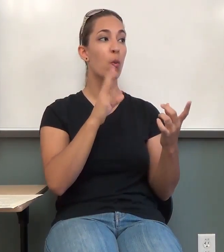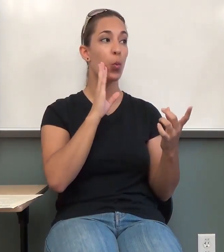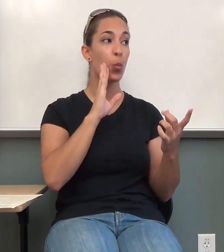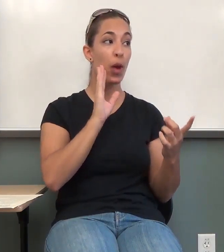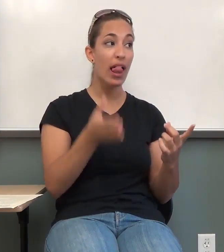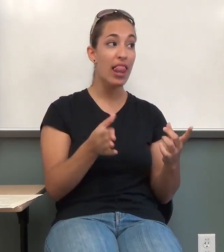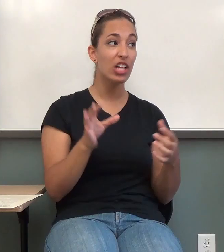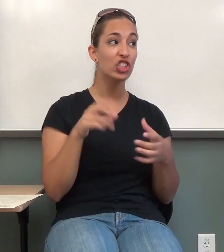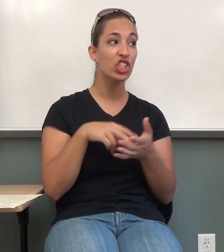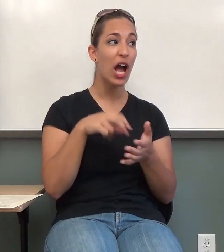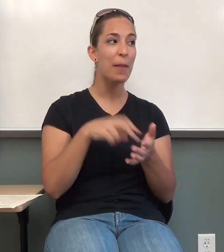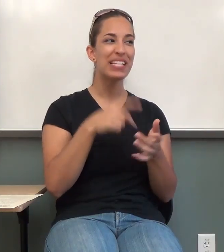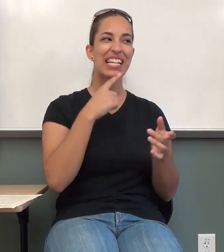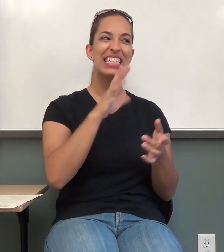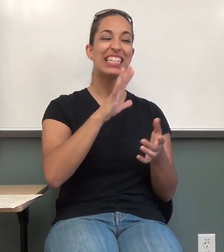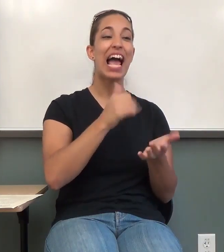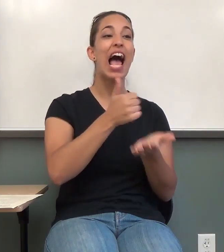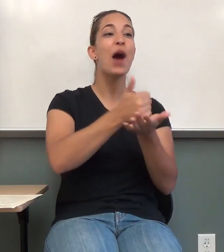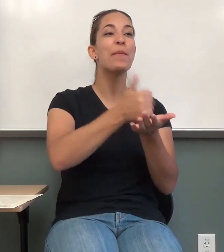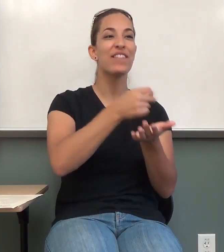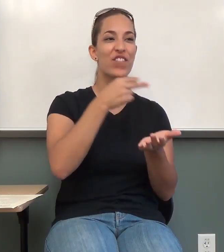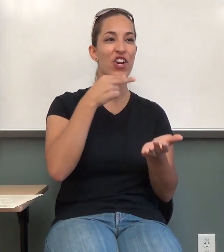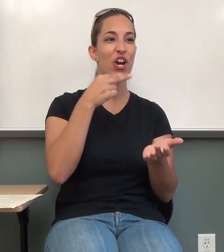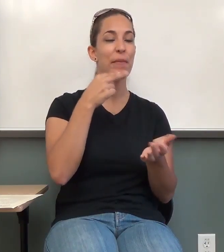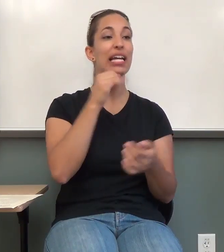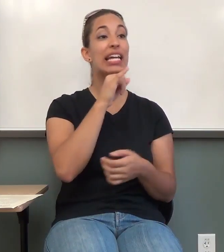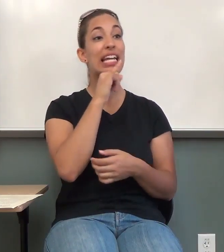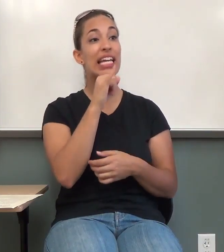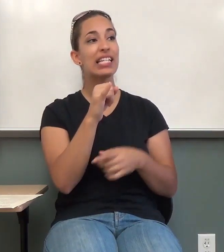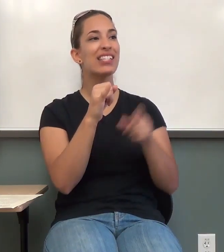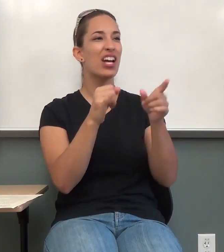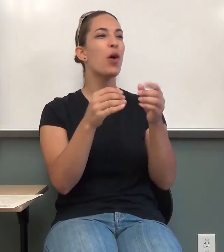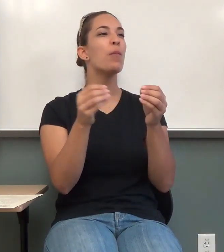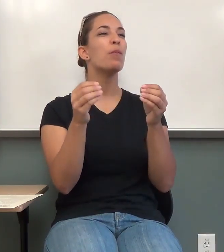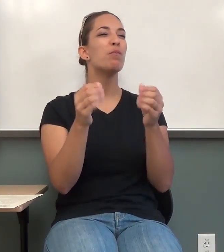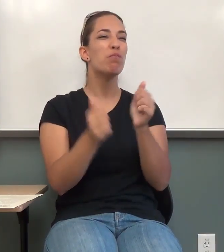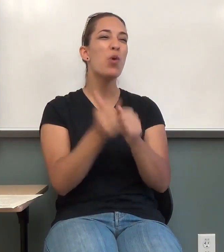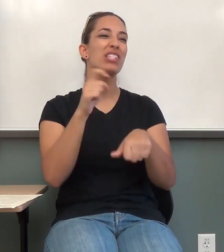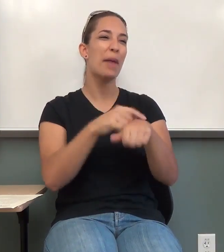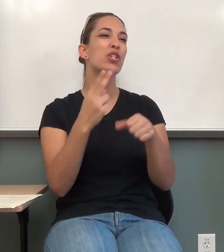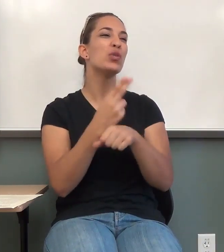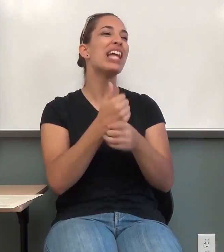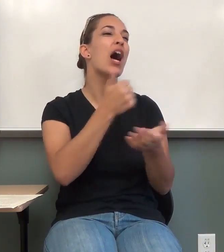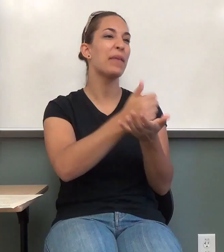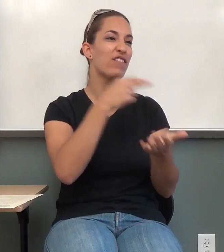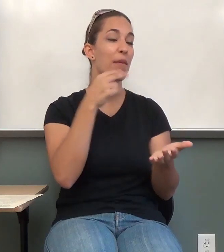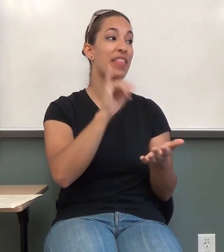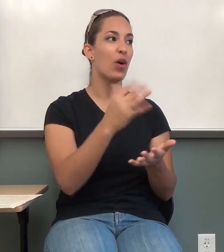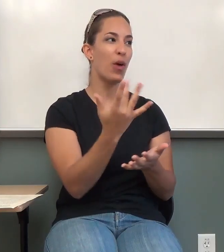No, that's a helping verb, and is most likely, more often than not used as a helping verb. That's why I don't want to use that one as our